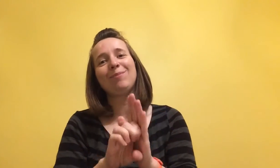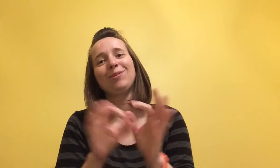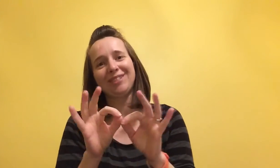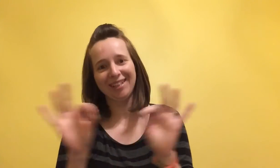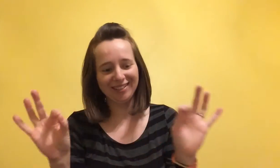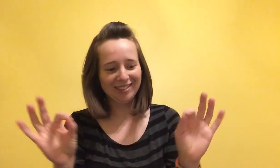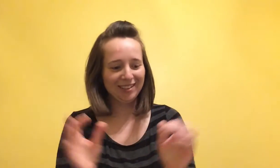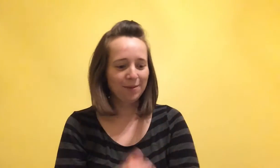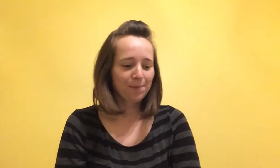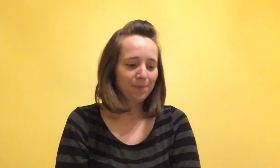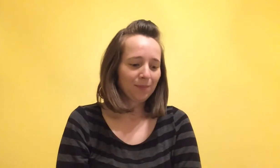example sentence.